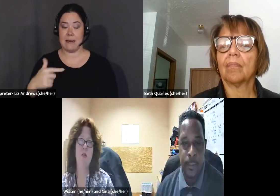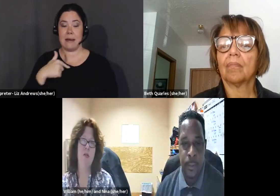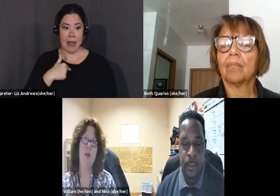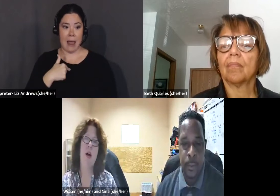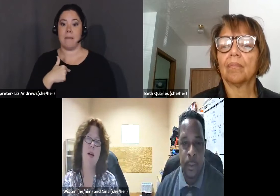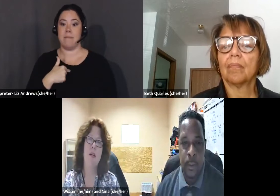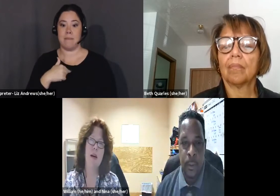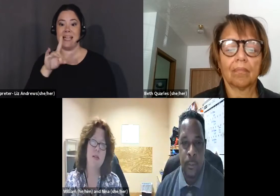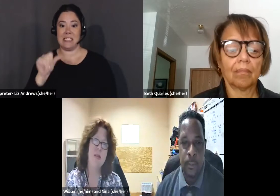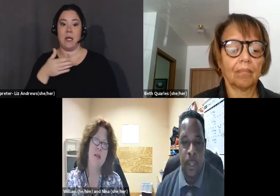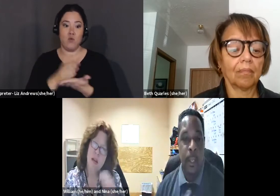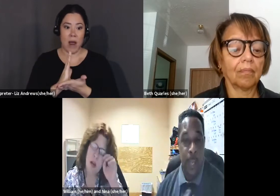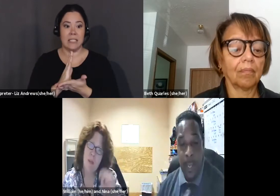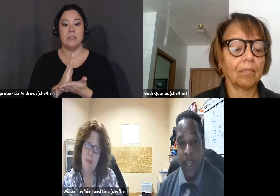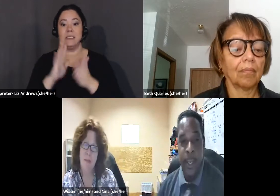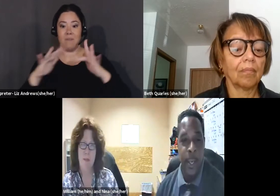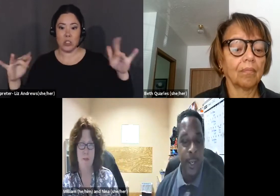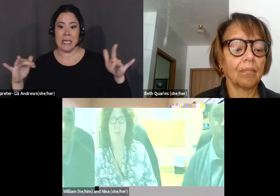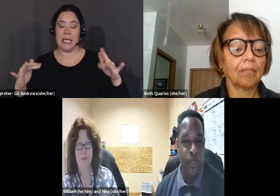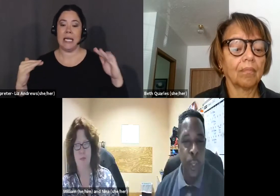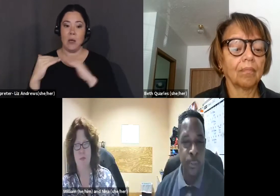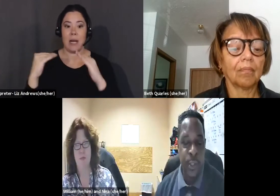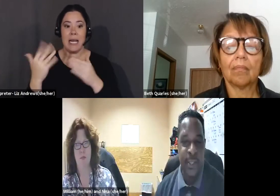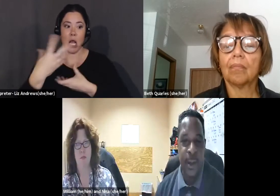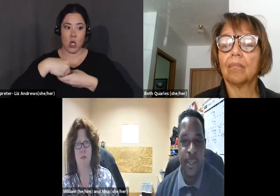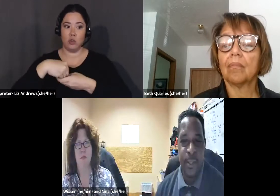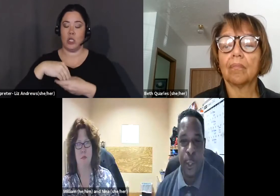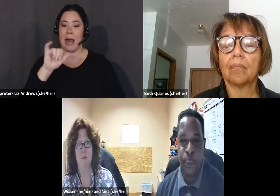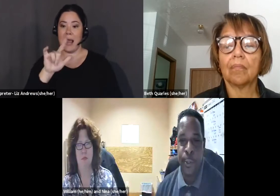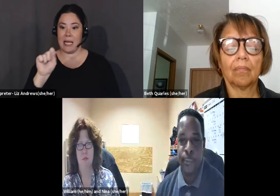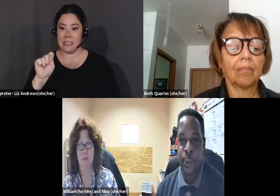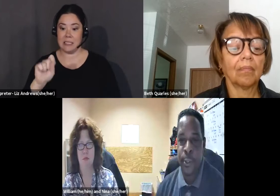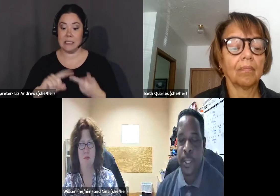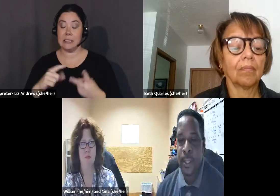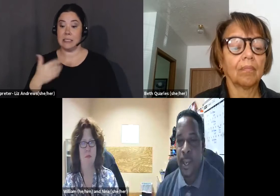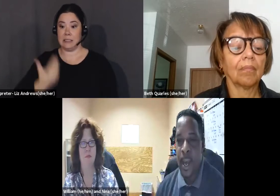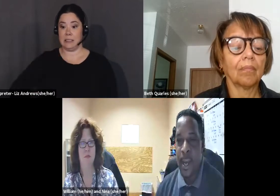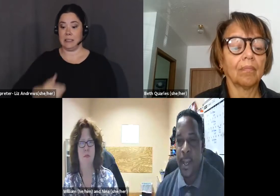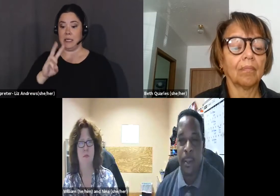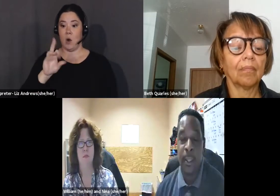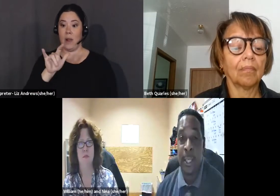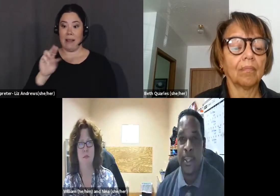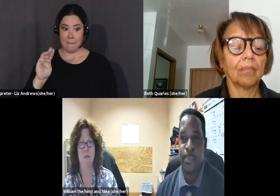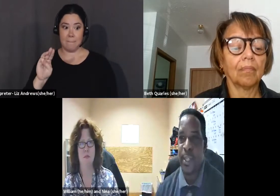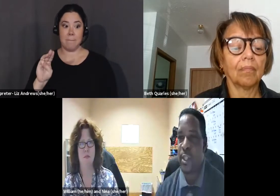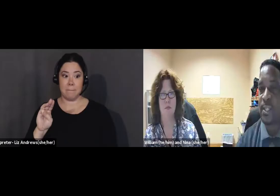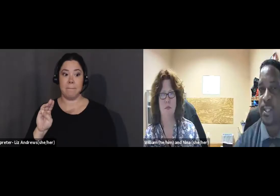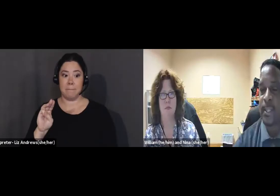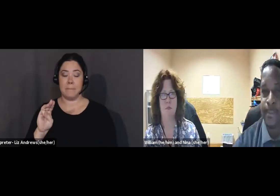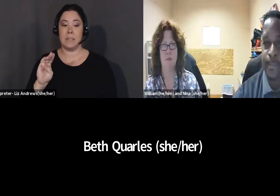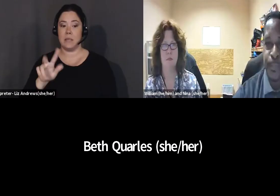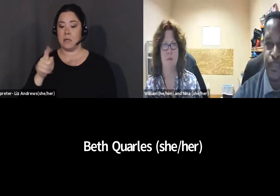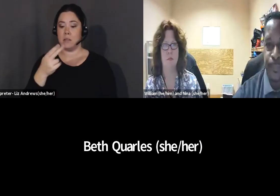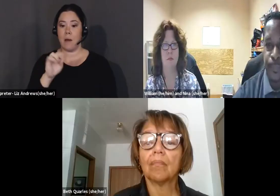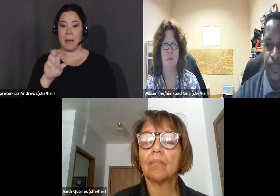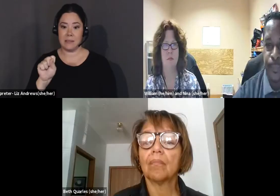Equity, and Inclusion ILS. And I, again, I'm William J. Thomas, Youth and Diversity IL Lead